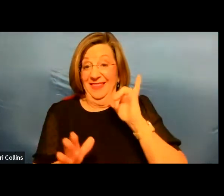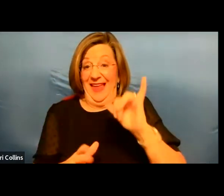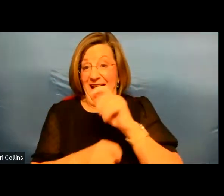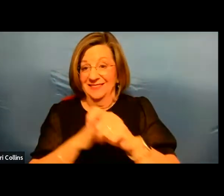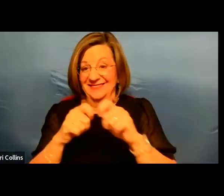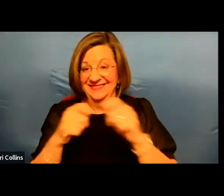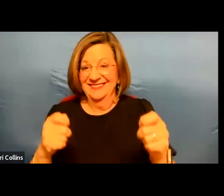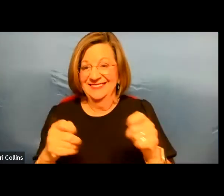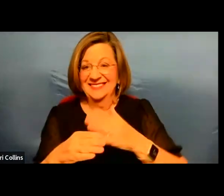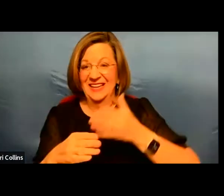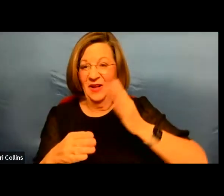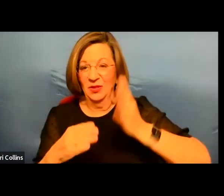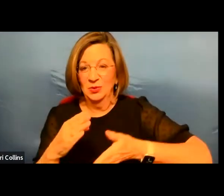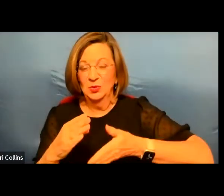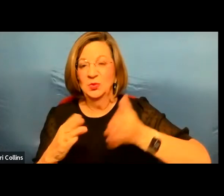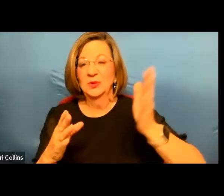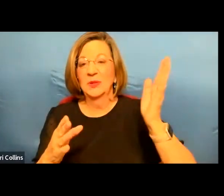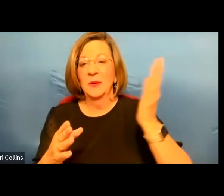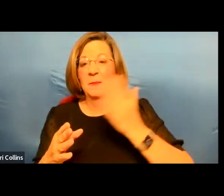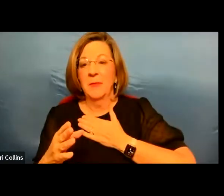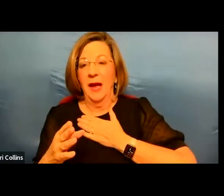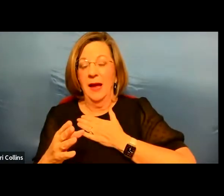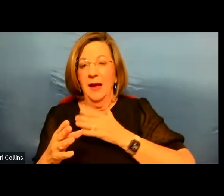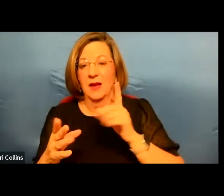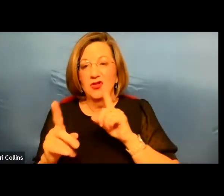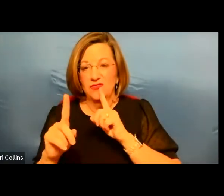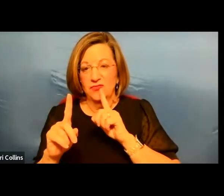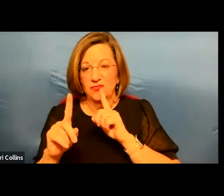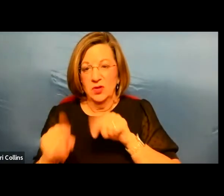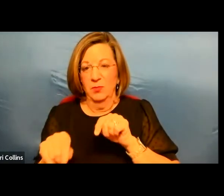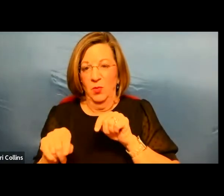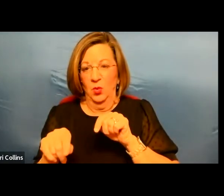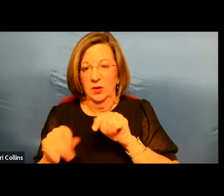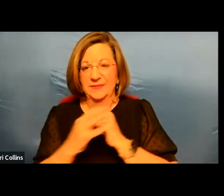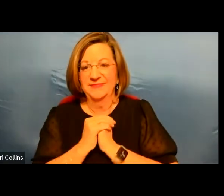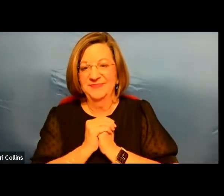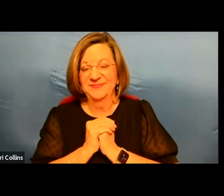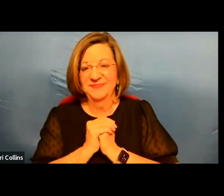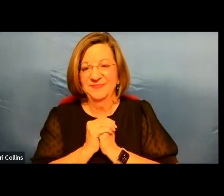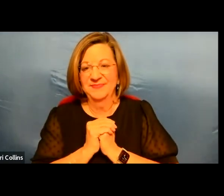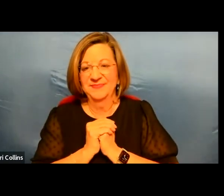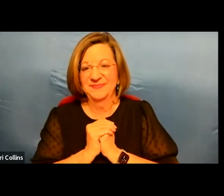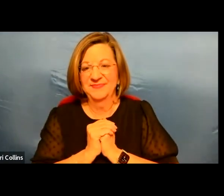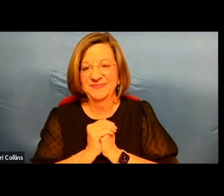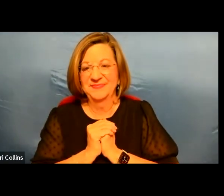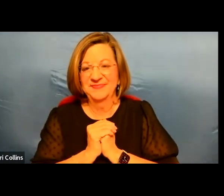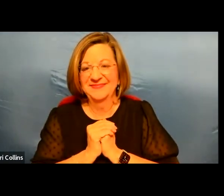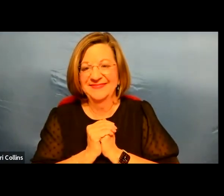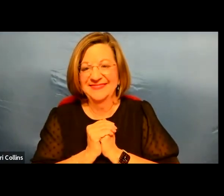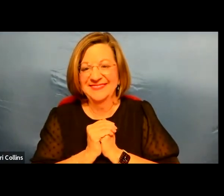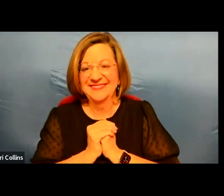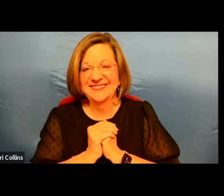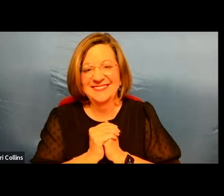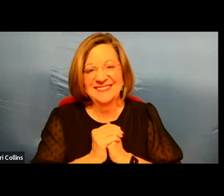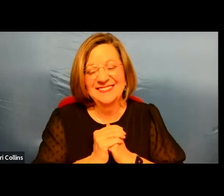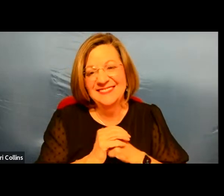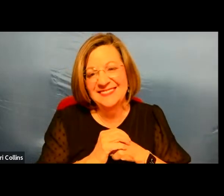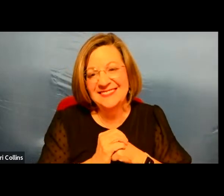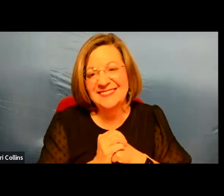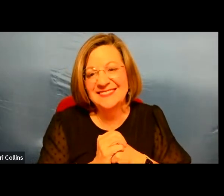thought for your later discussion. And that concludes my report.